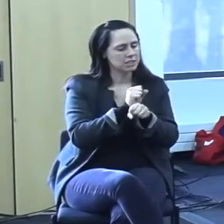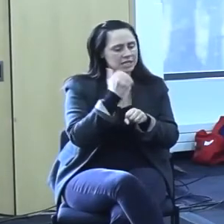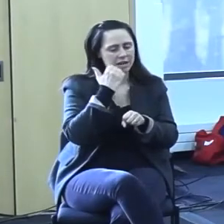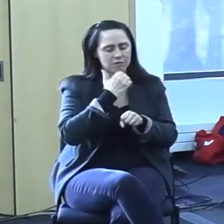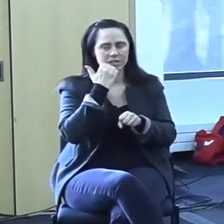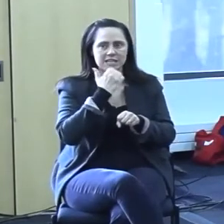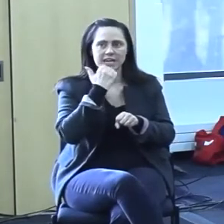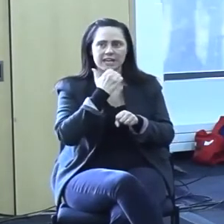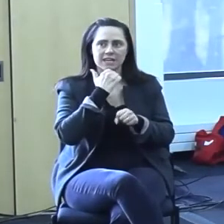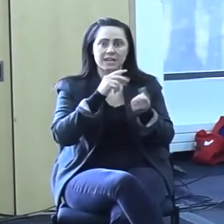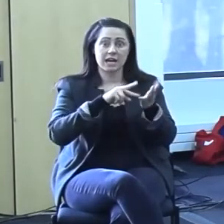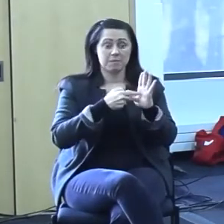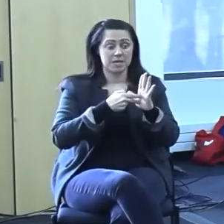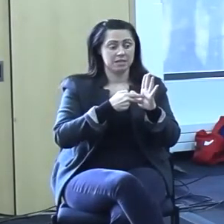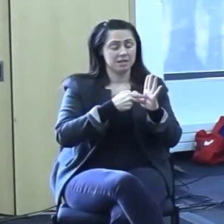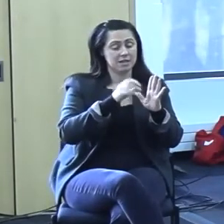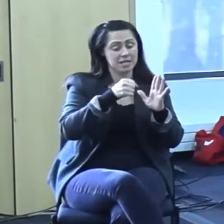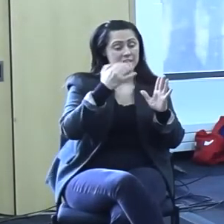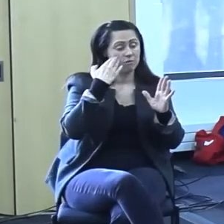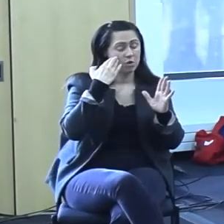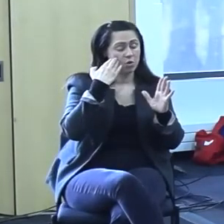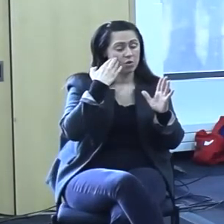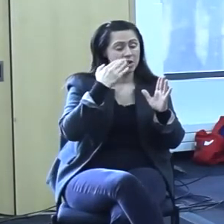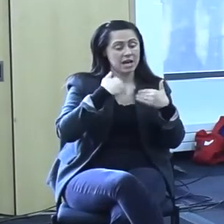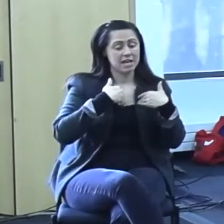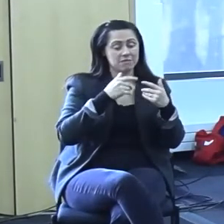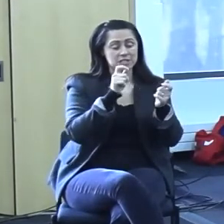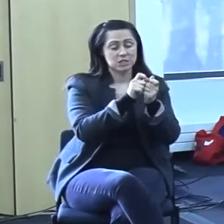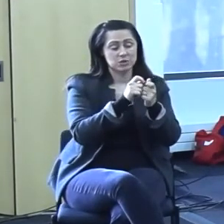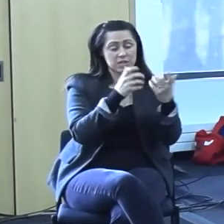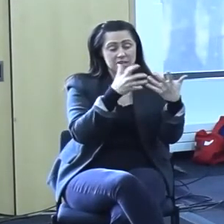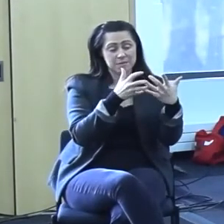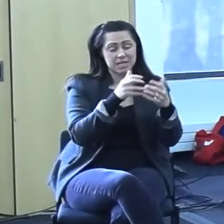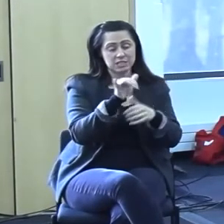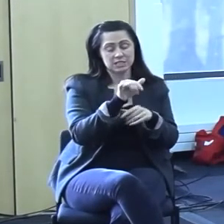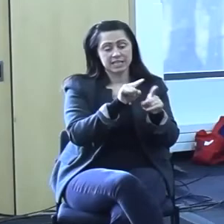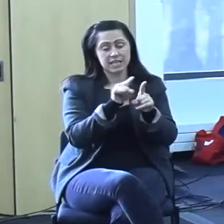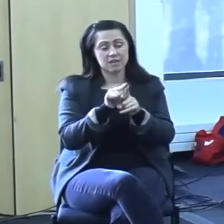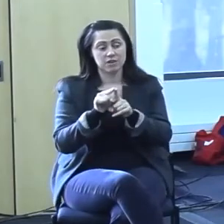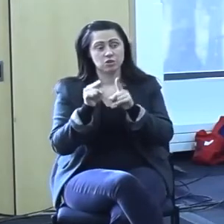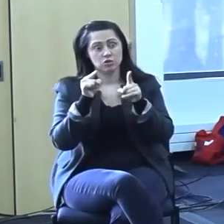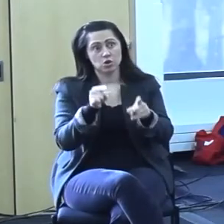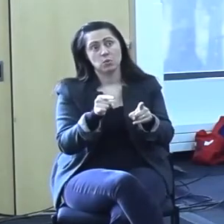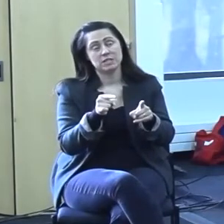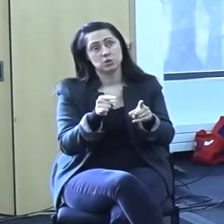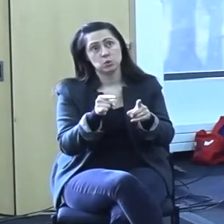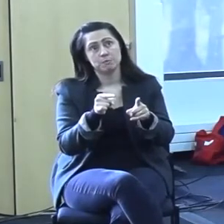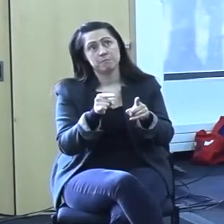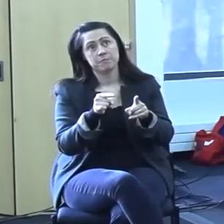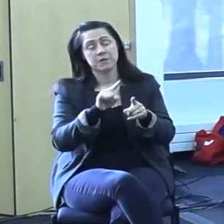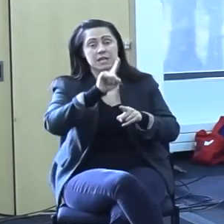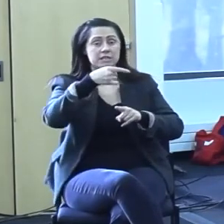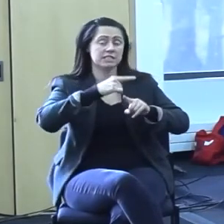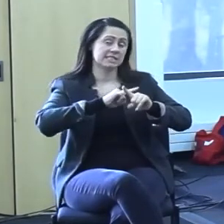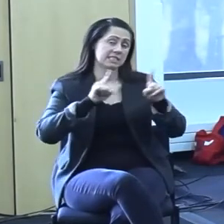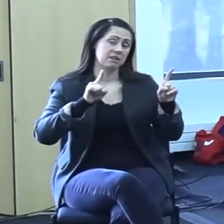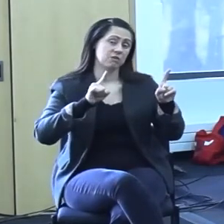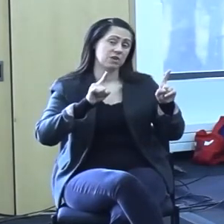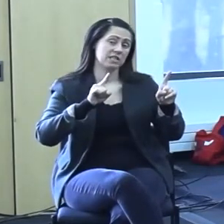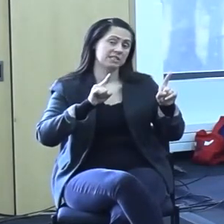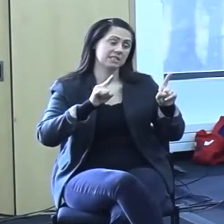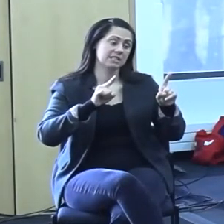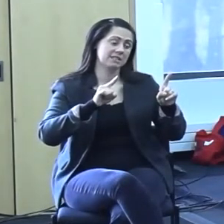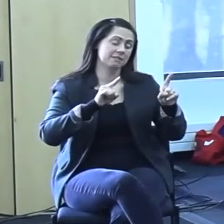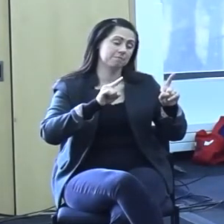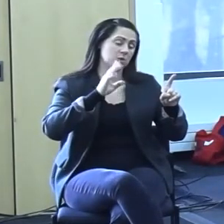day. I mean, even though I have certain accommodations, like even going to just different outings